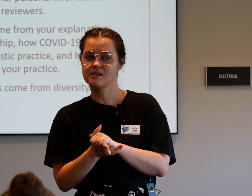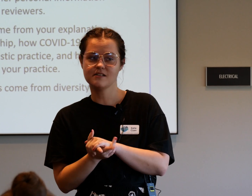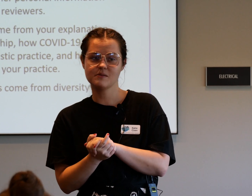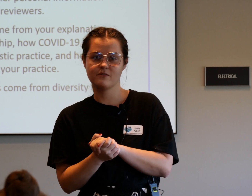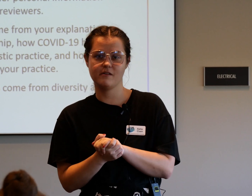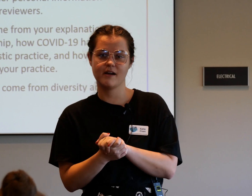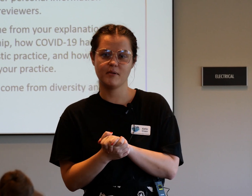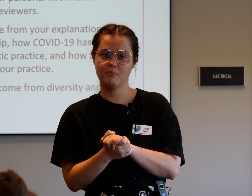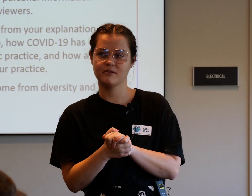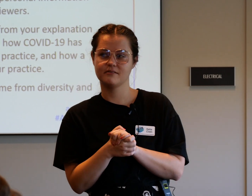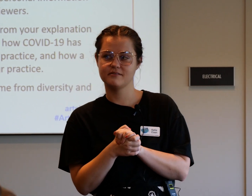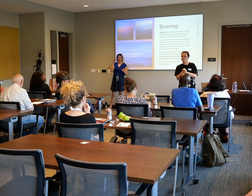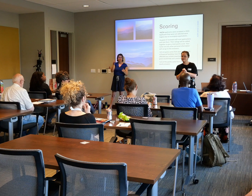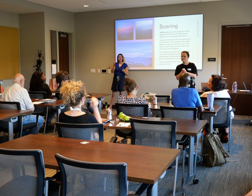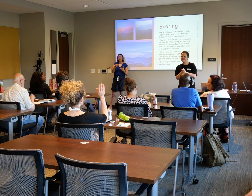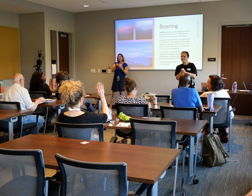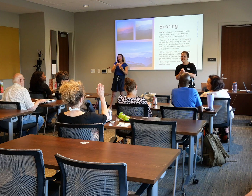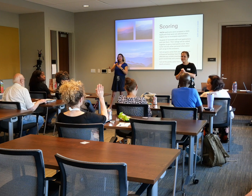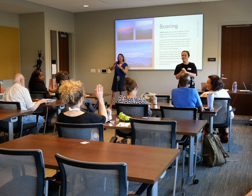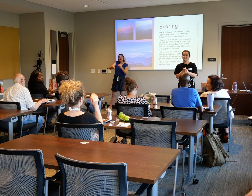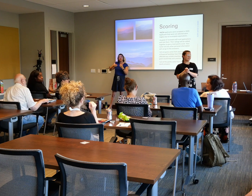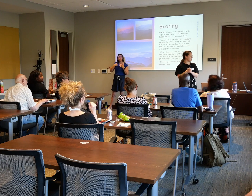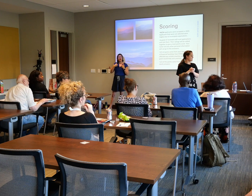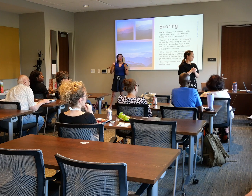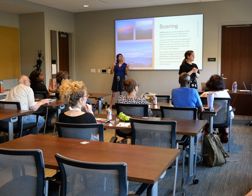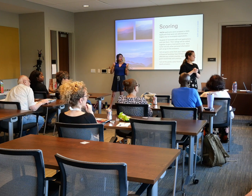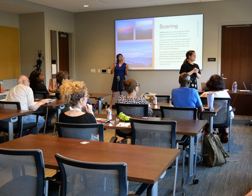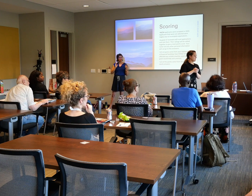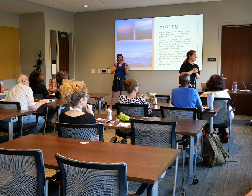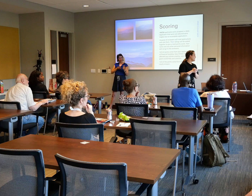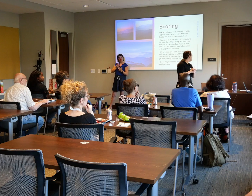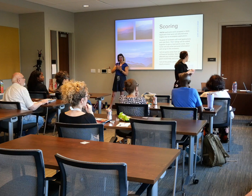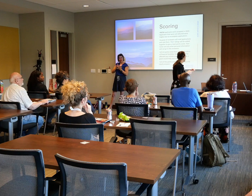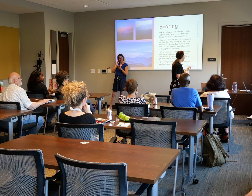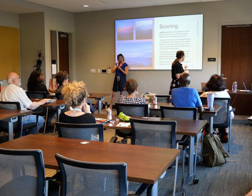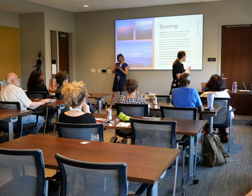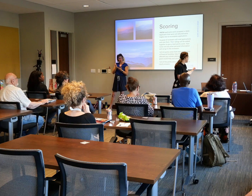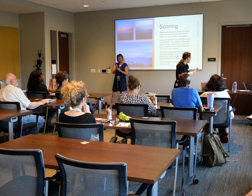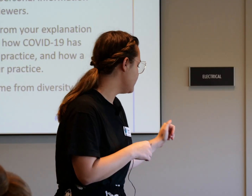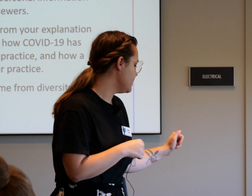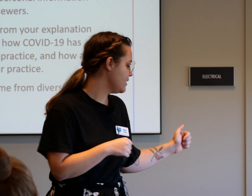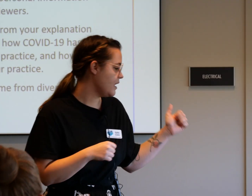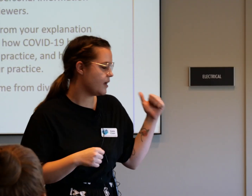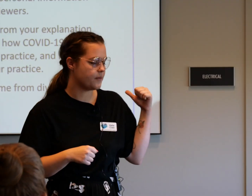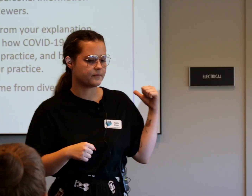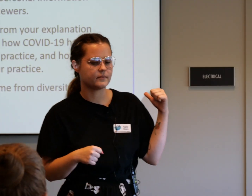other questions before we wrap up? Katie, do you want to share our contact information? Yes, my email is